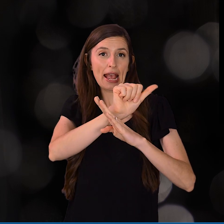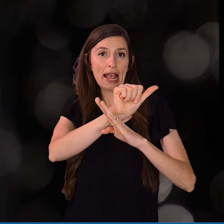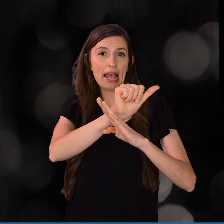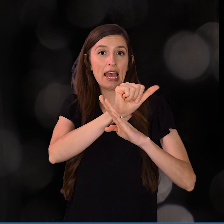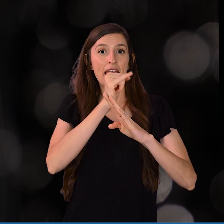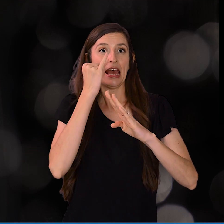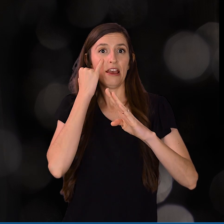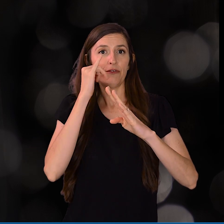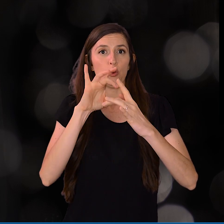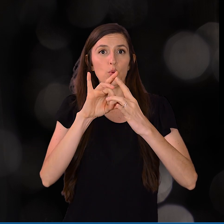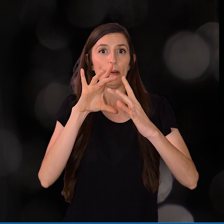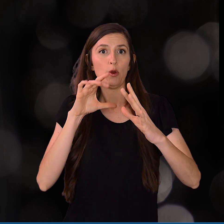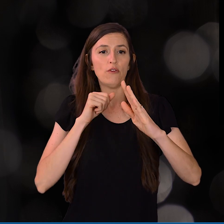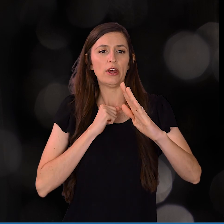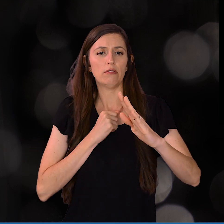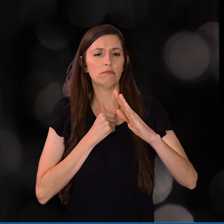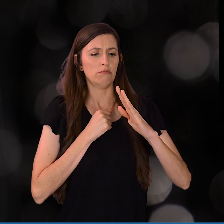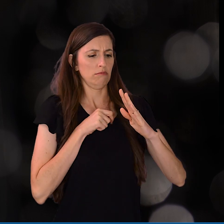is not